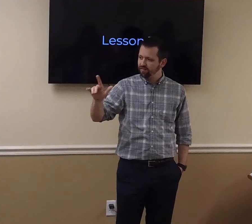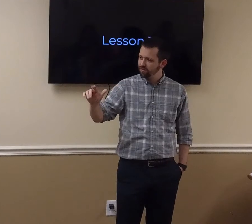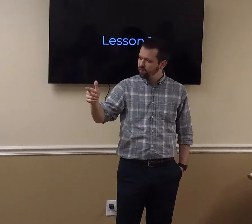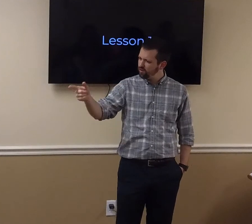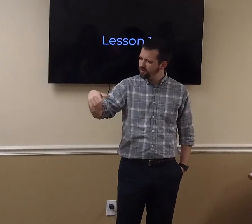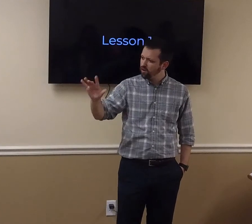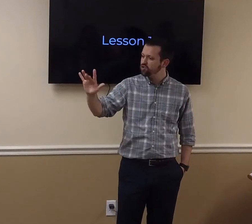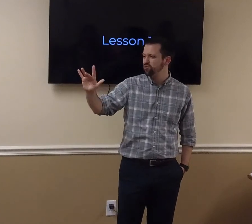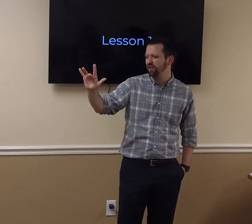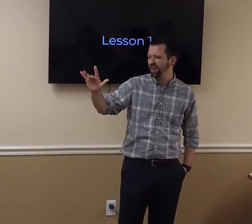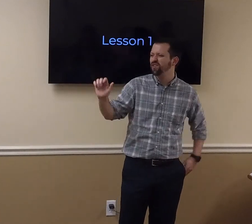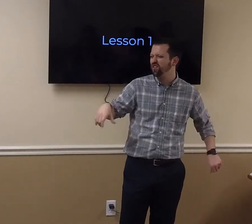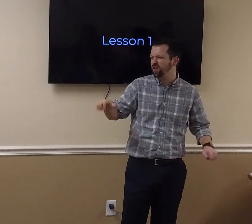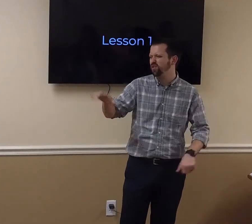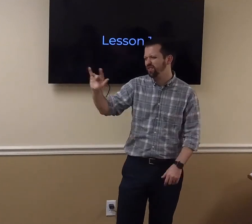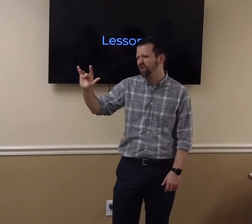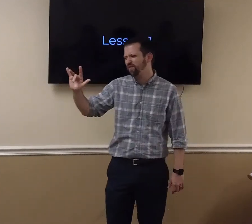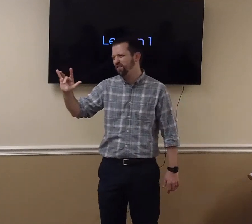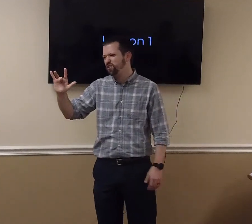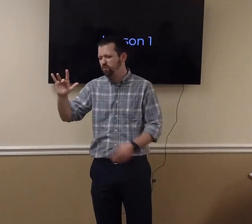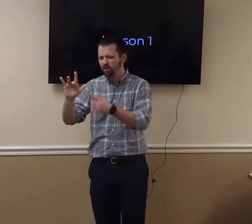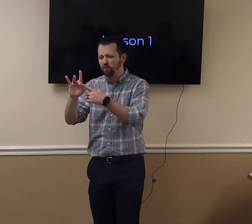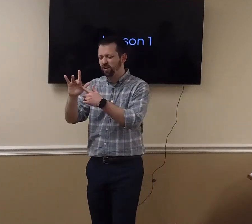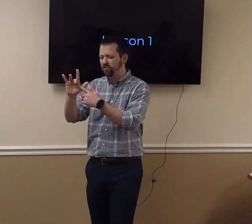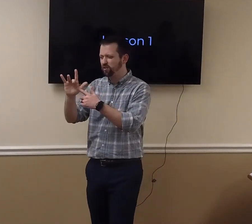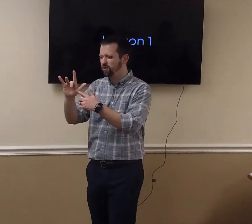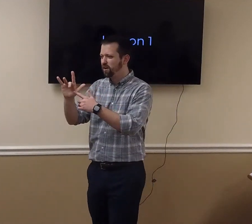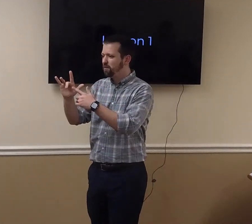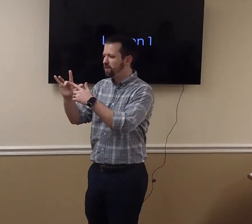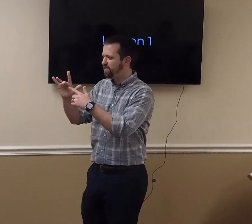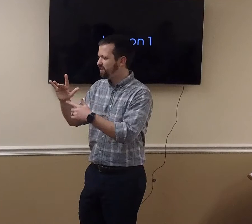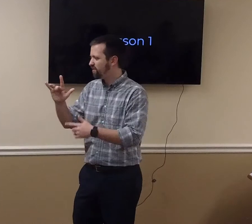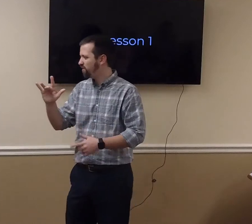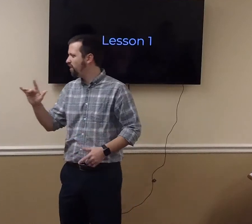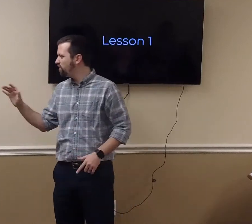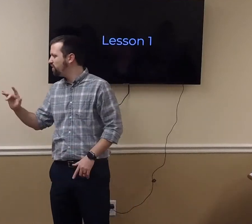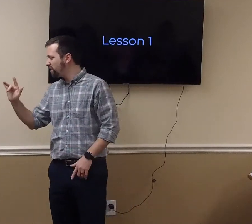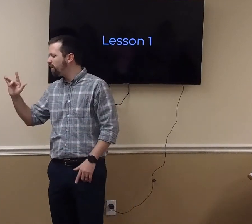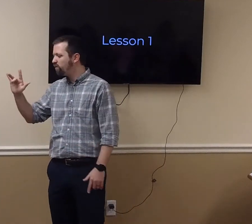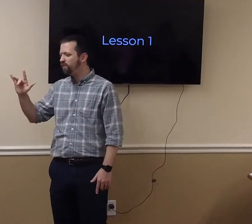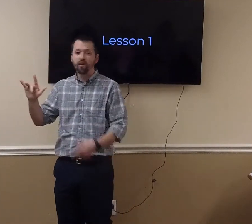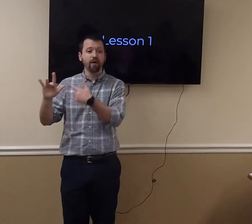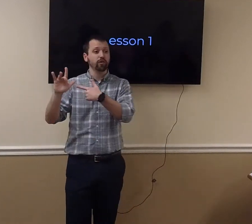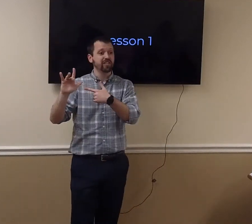5. What do you say? Oh, you just do 25? You can do that. 25. You just wiggle the 1, 2. Let's see. So, oh, you do it the same? Okay, 25. All right, we'll do it this